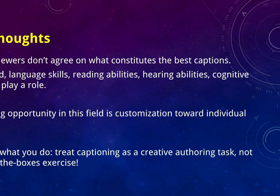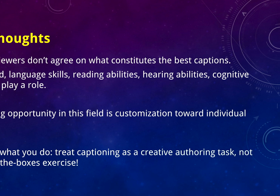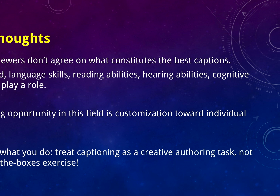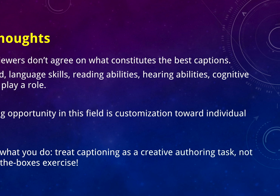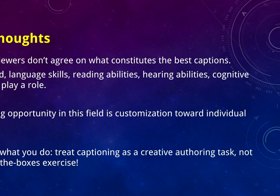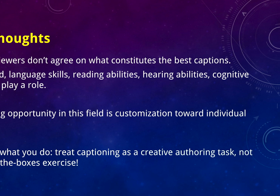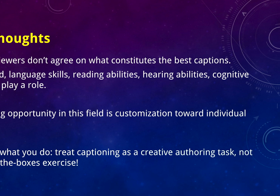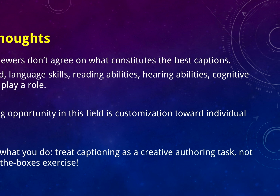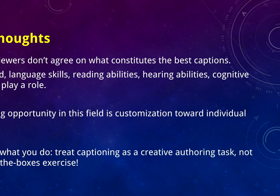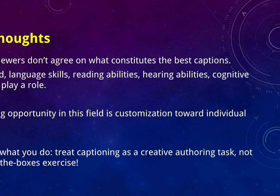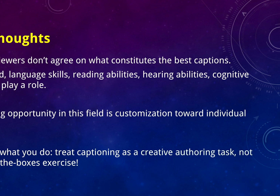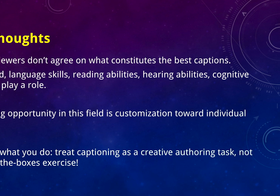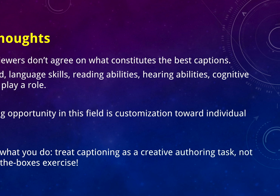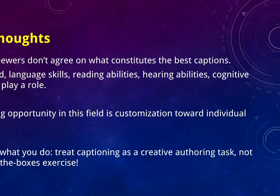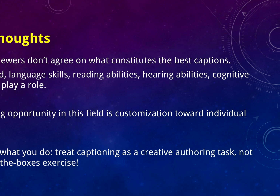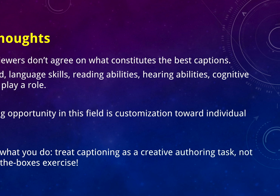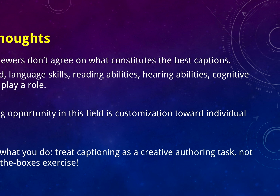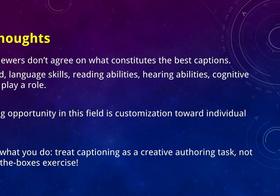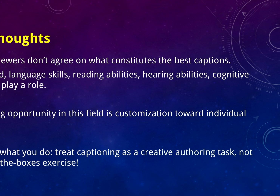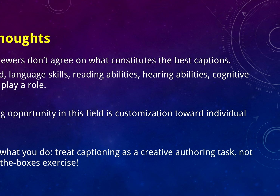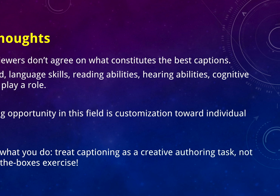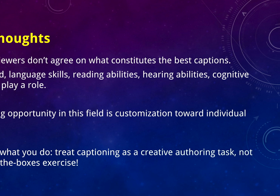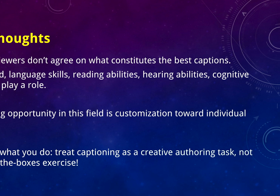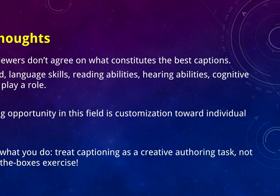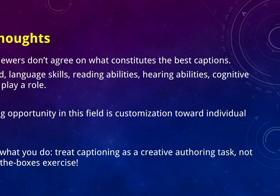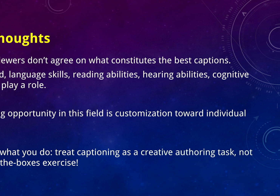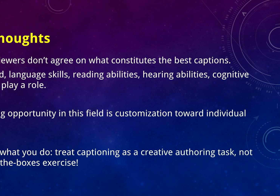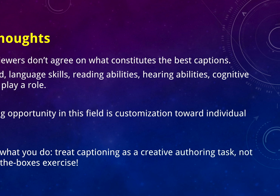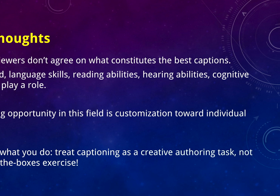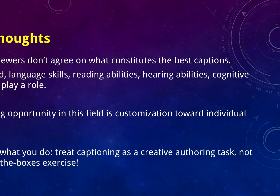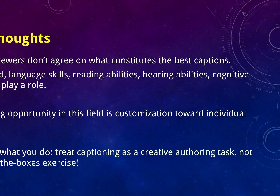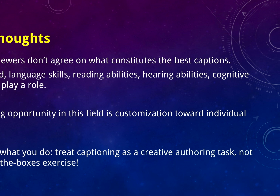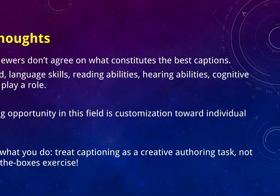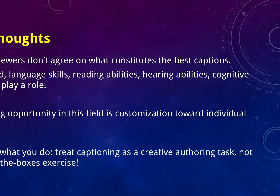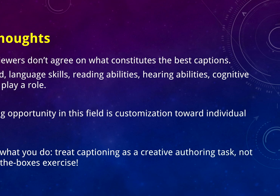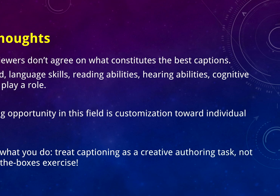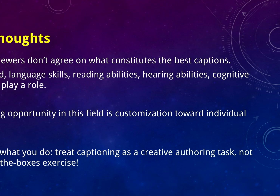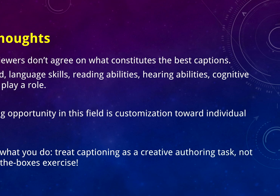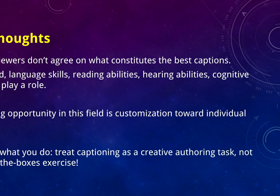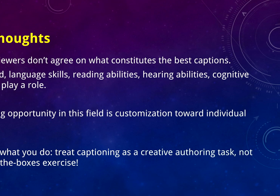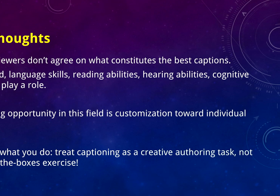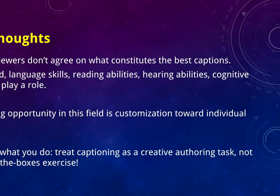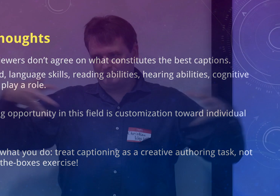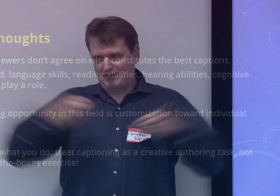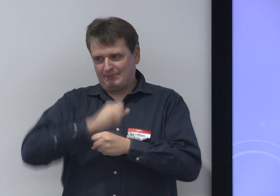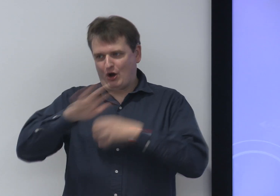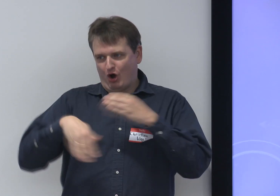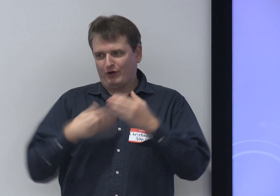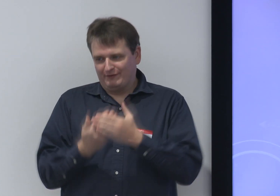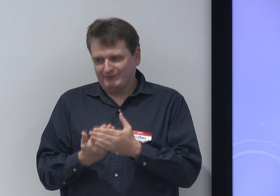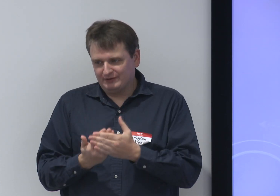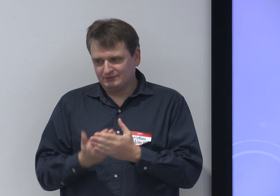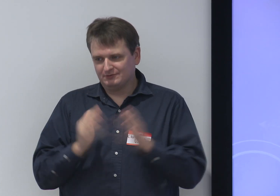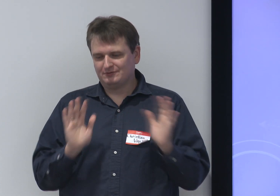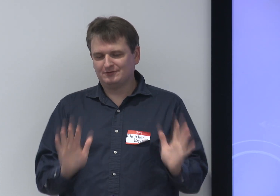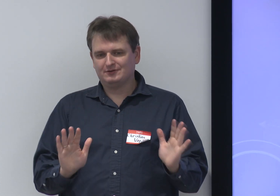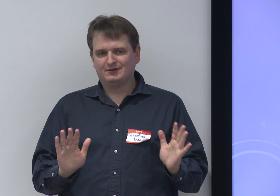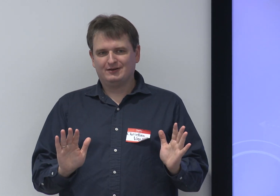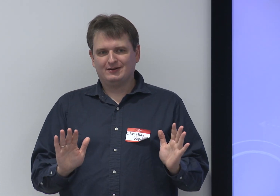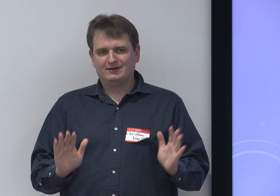could notice the difference. You can see that there was definitely an increase in quality with the human captionists. So to wrap up on all of